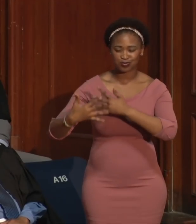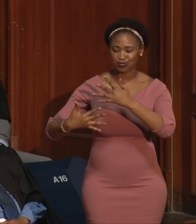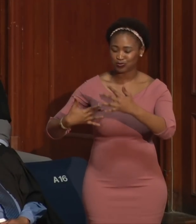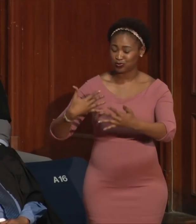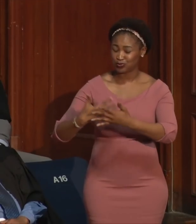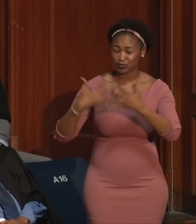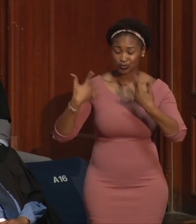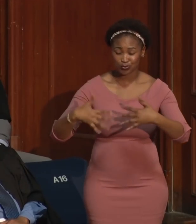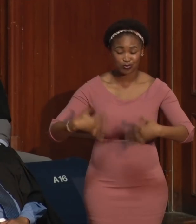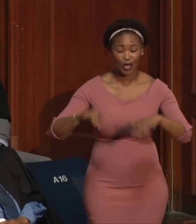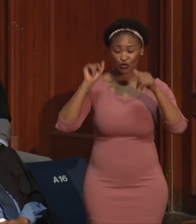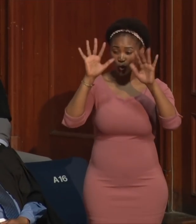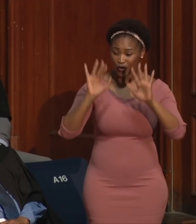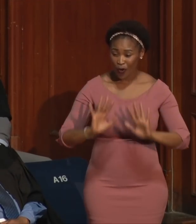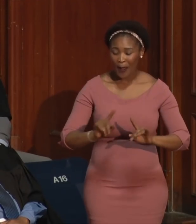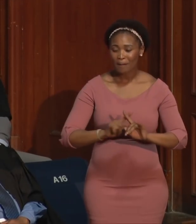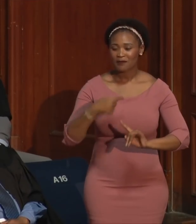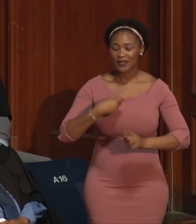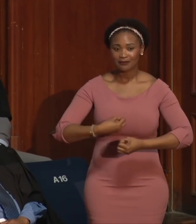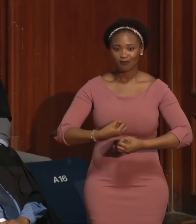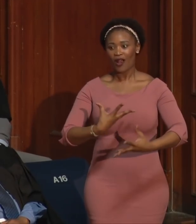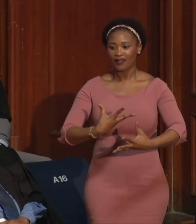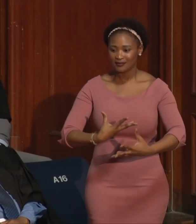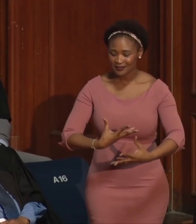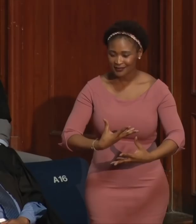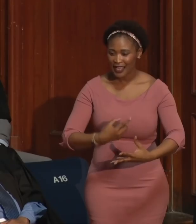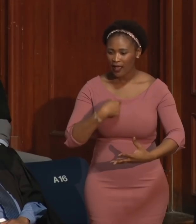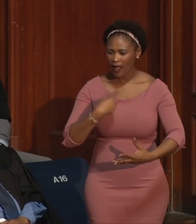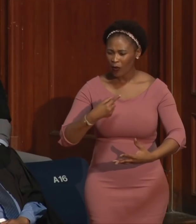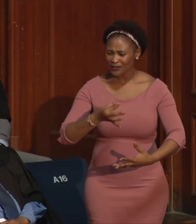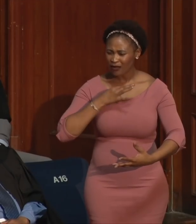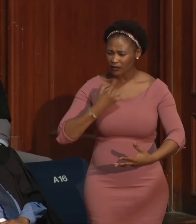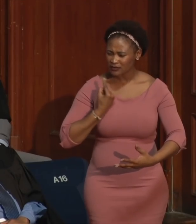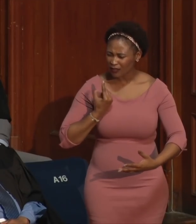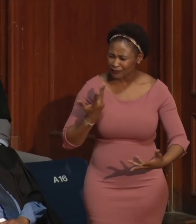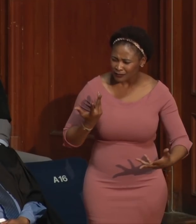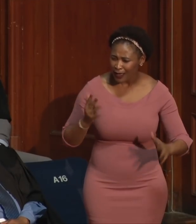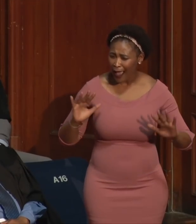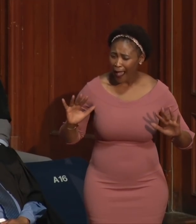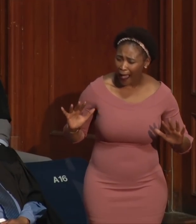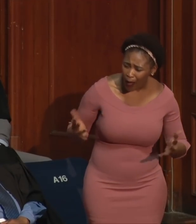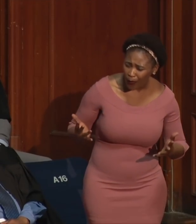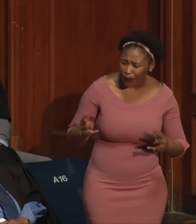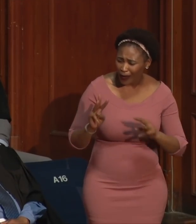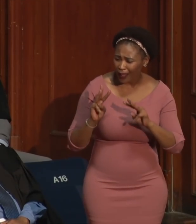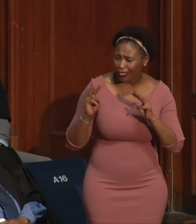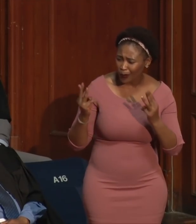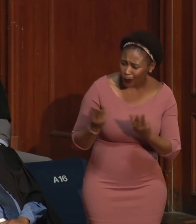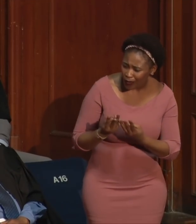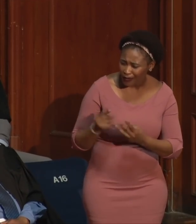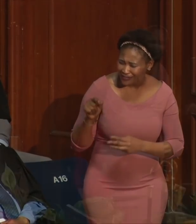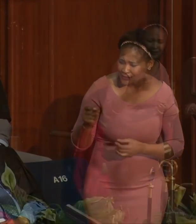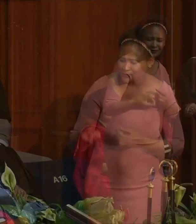is more surprised than me. I still ask myself, how in the world did this all